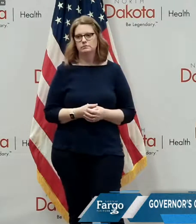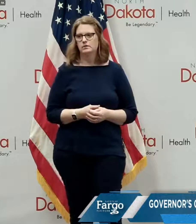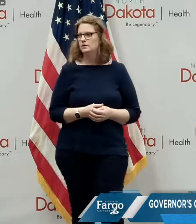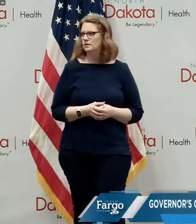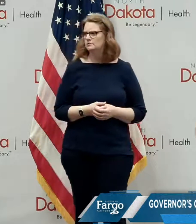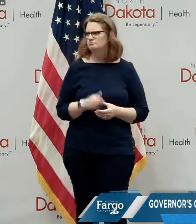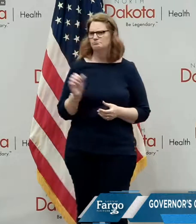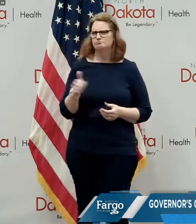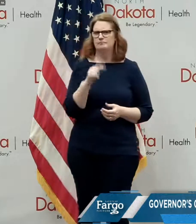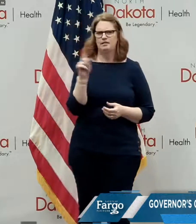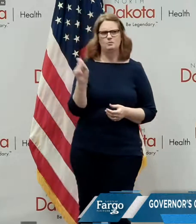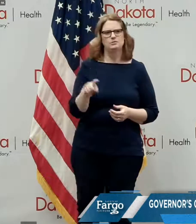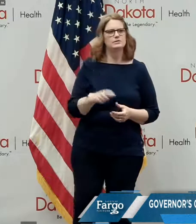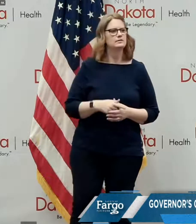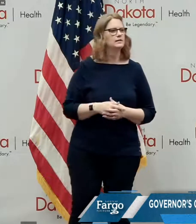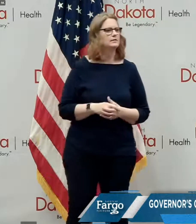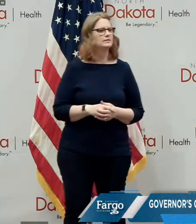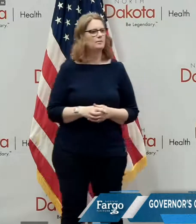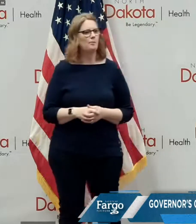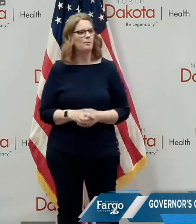Other questions?